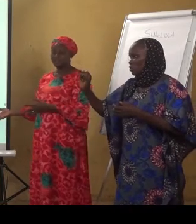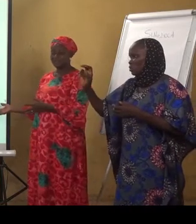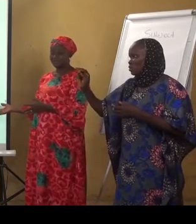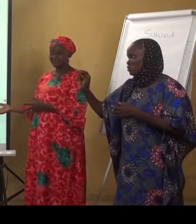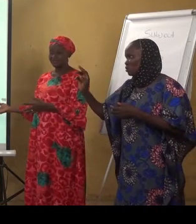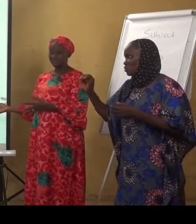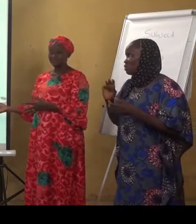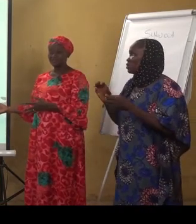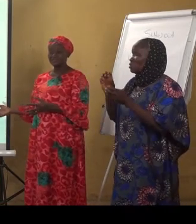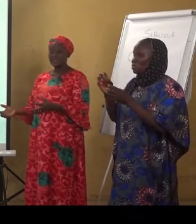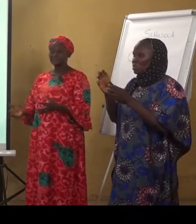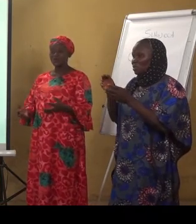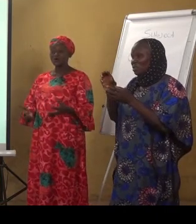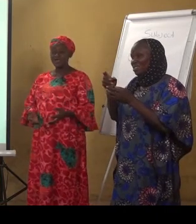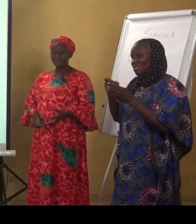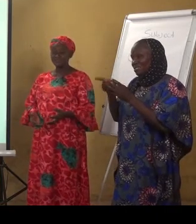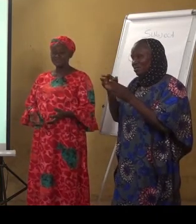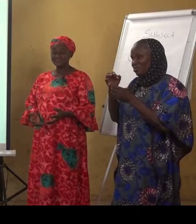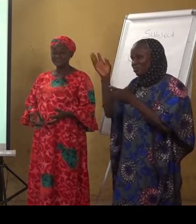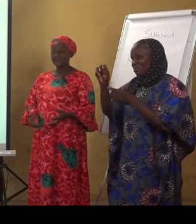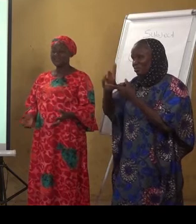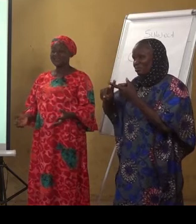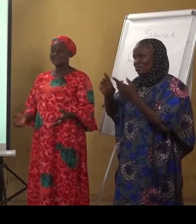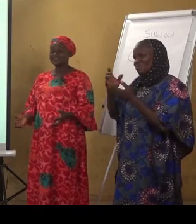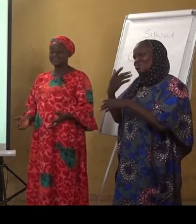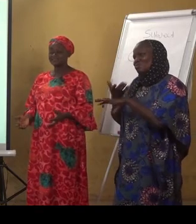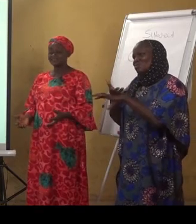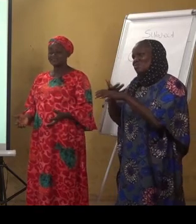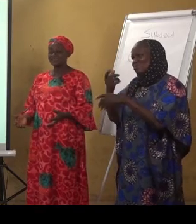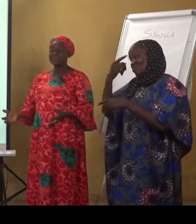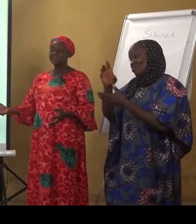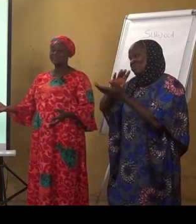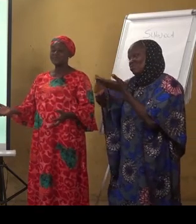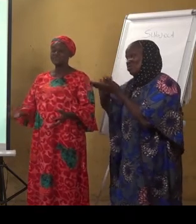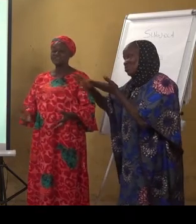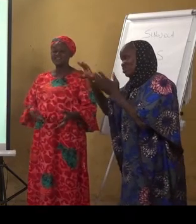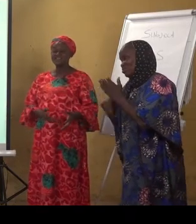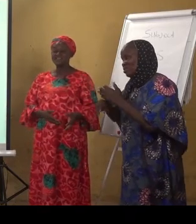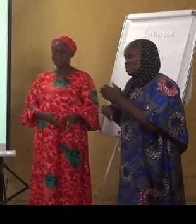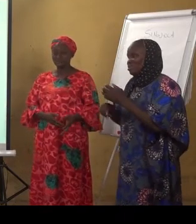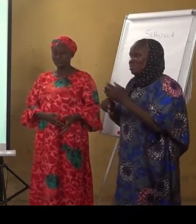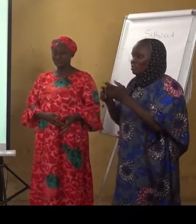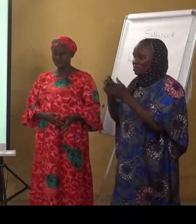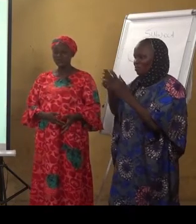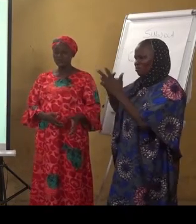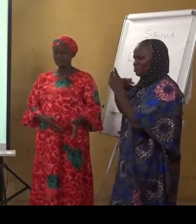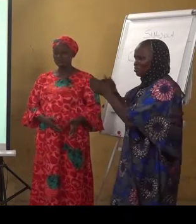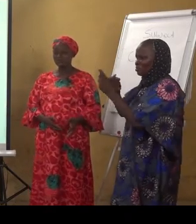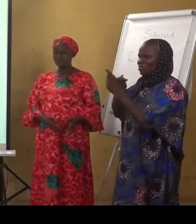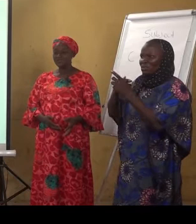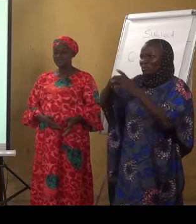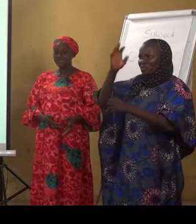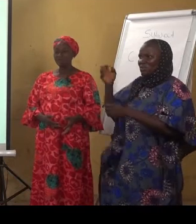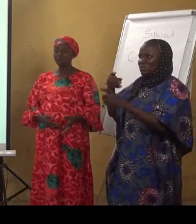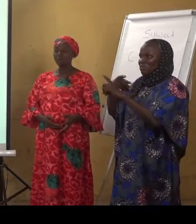ran away. But as God will have it, God arrested him. He met with the senior pastor, who was